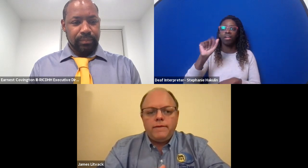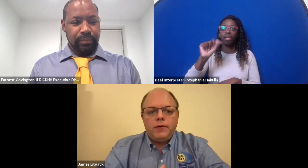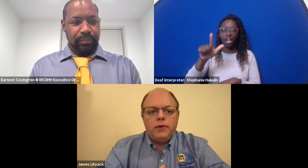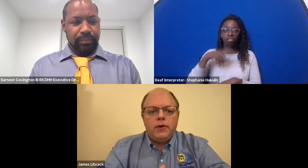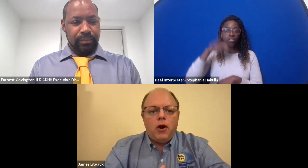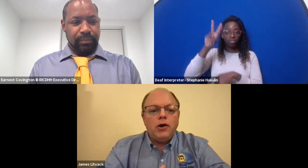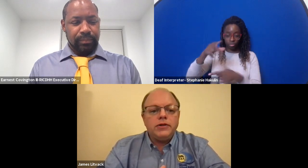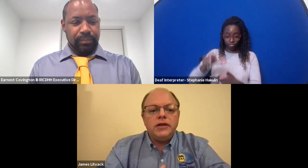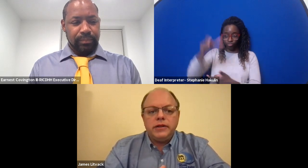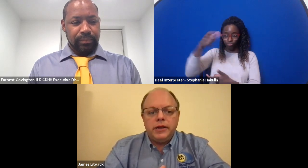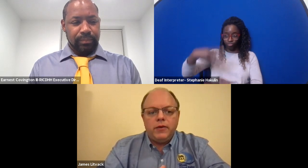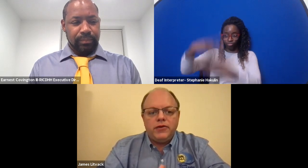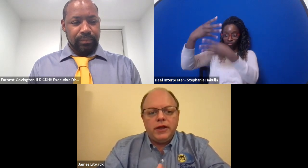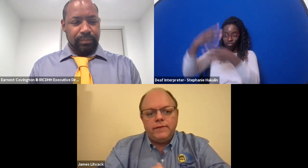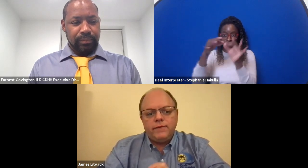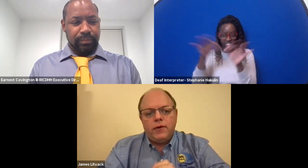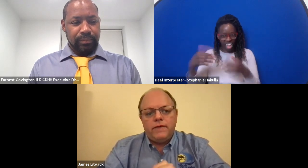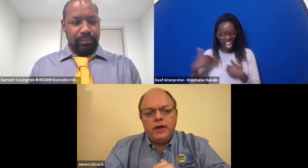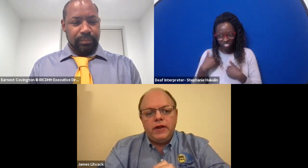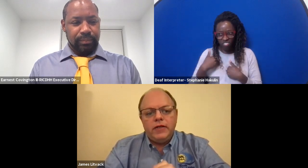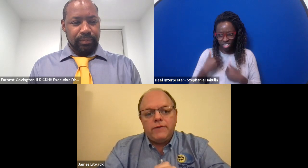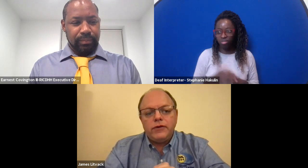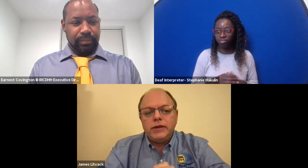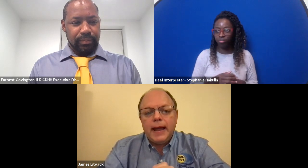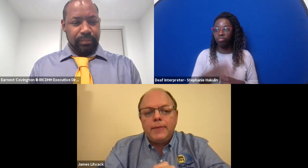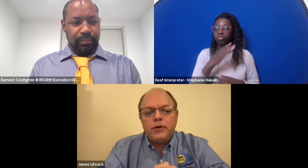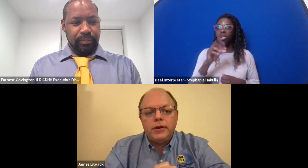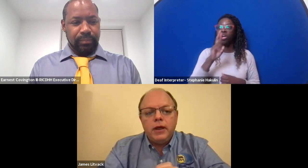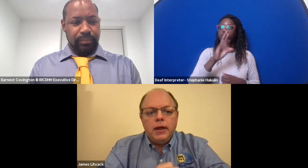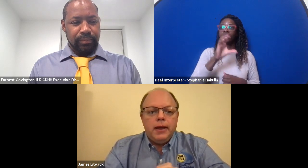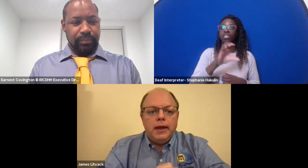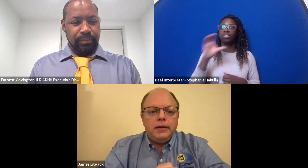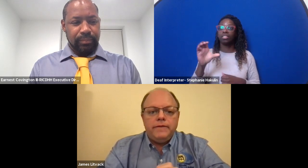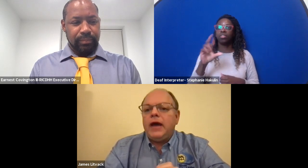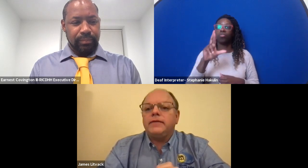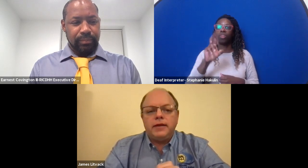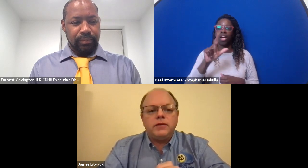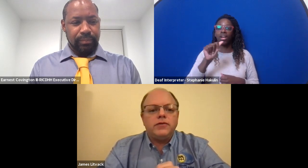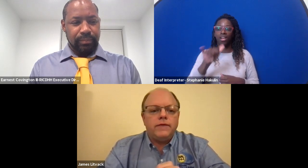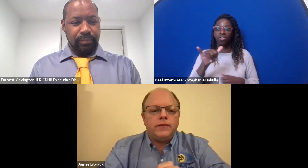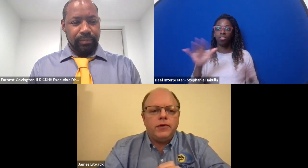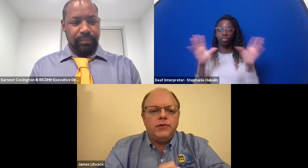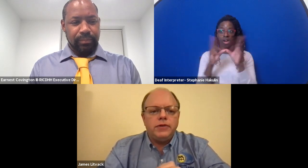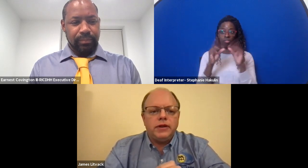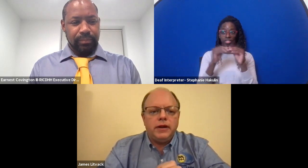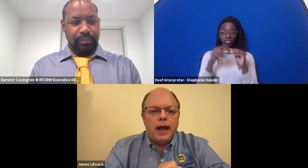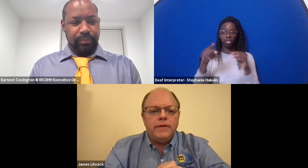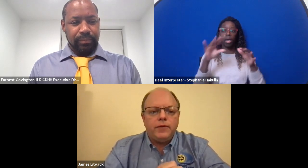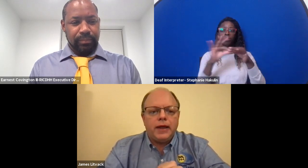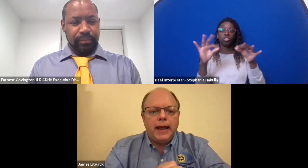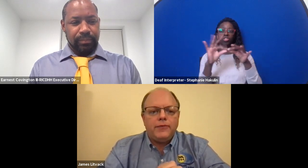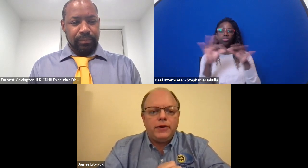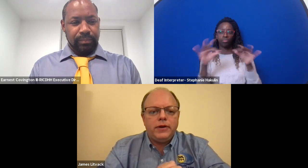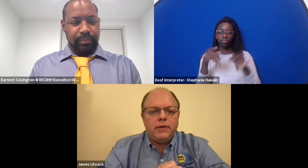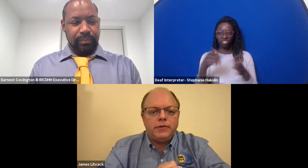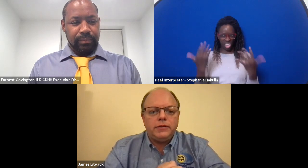also offer RCC, which stands for Relay Conference Captioning. And in fact, that's the service we're using tonight for